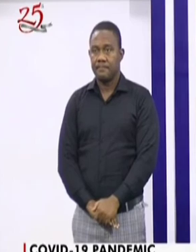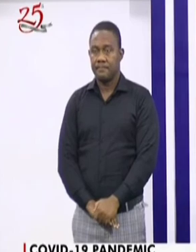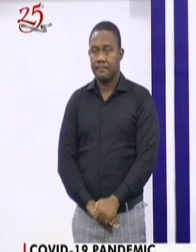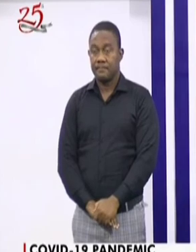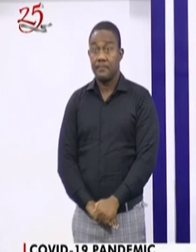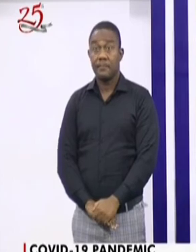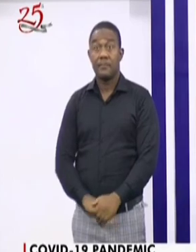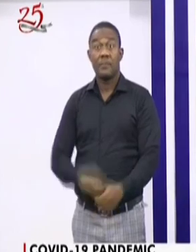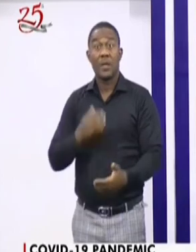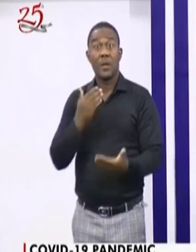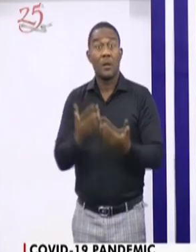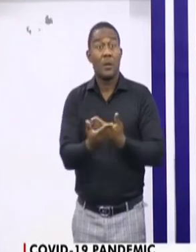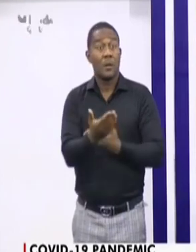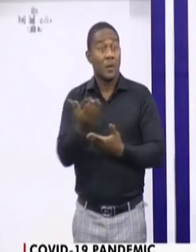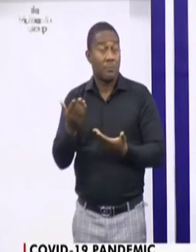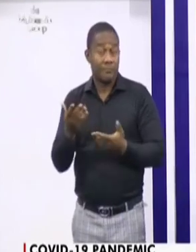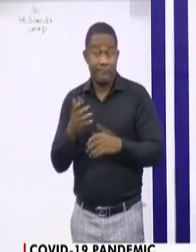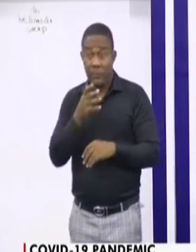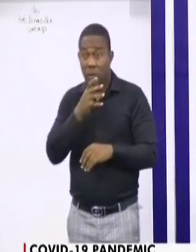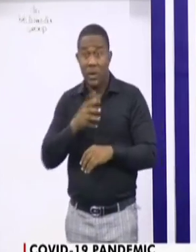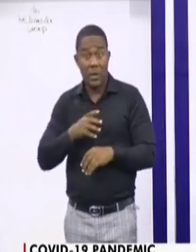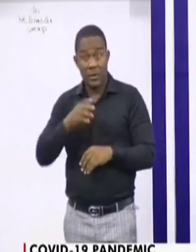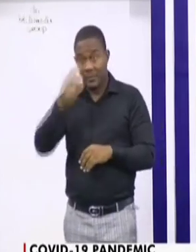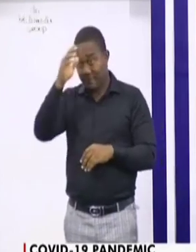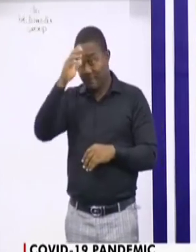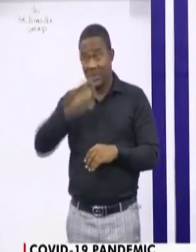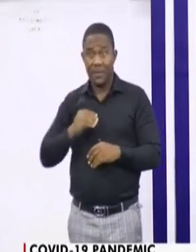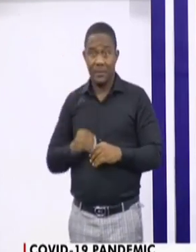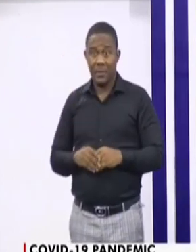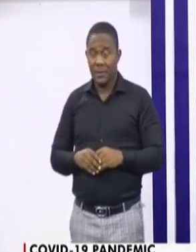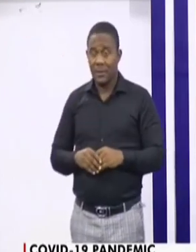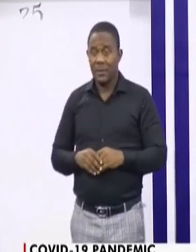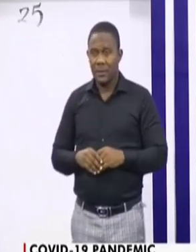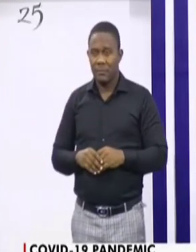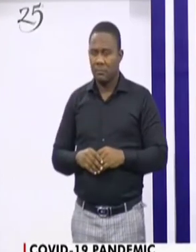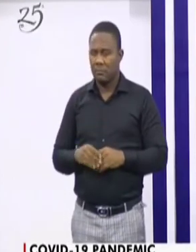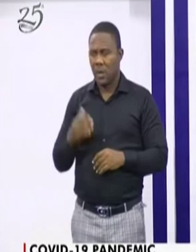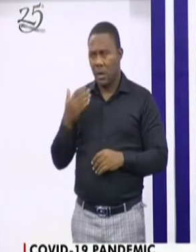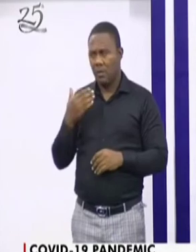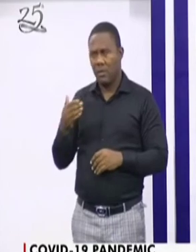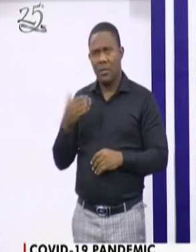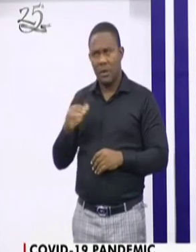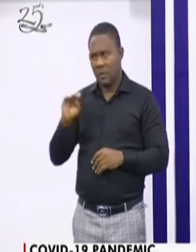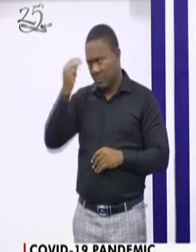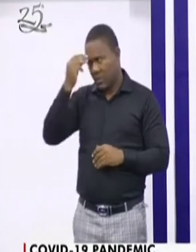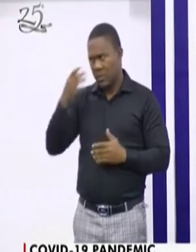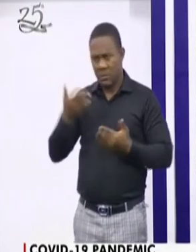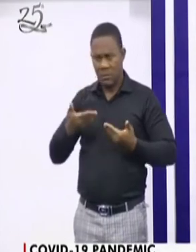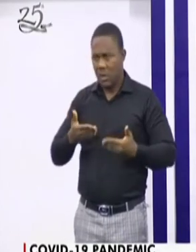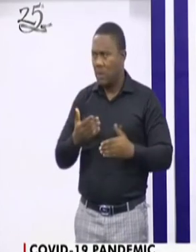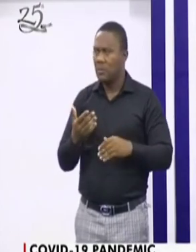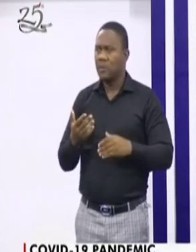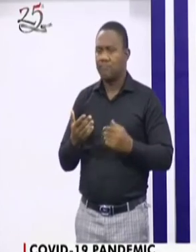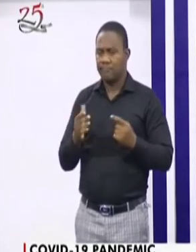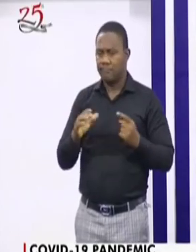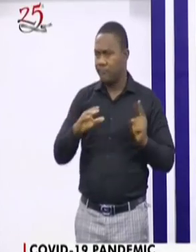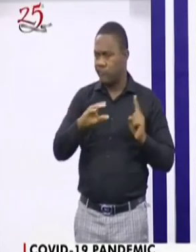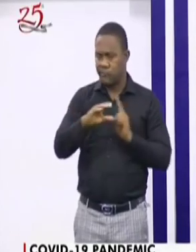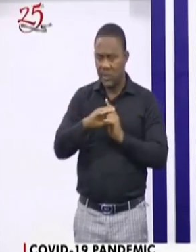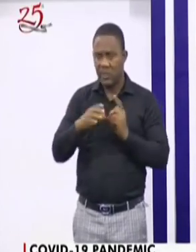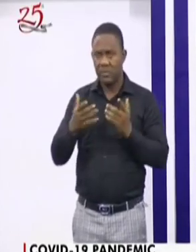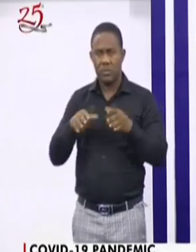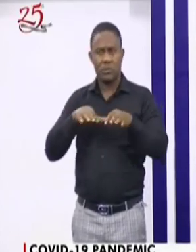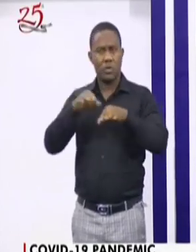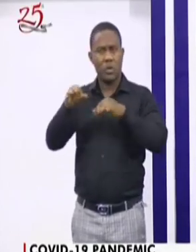Good morning, ladies and gentlemen. Thank you, Honorable Minister, for this opportunity to discuss our